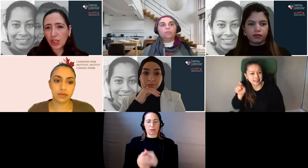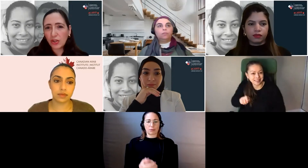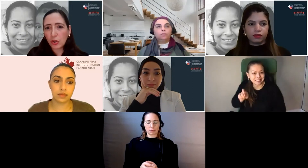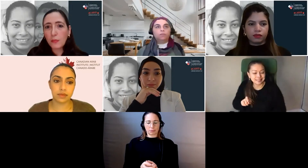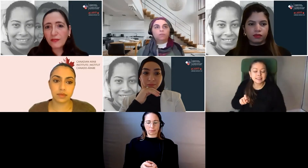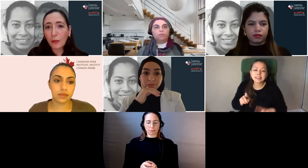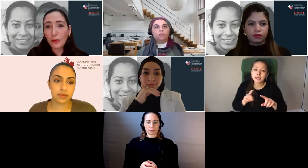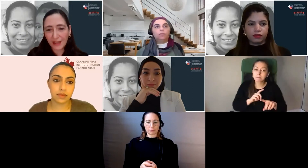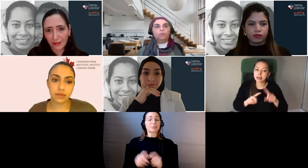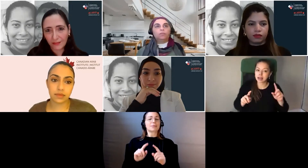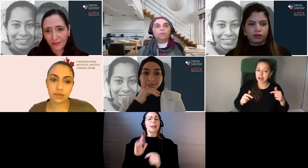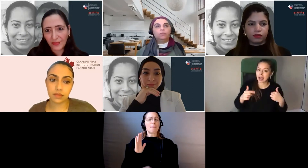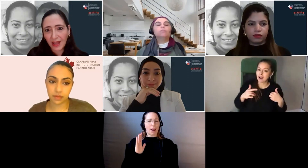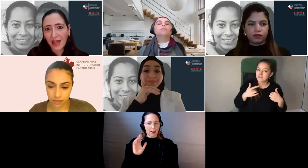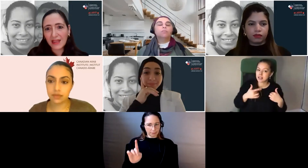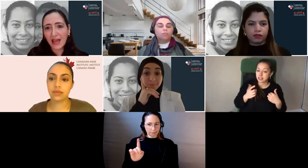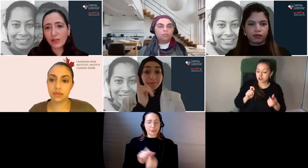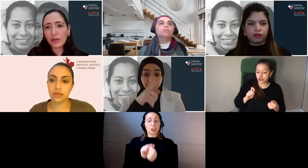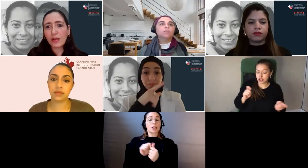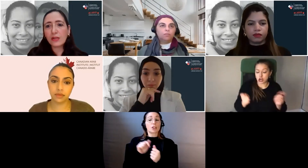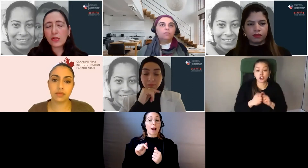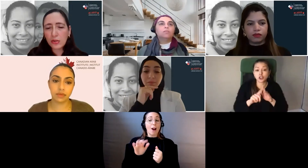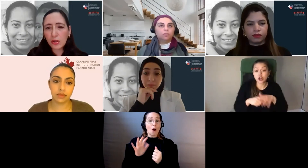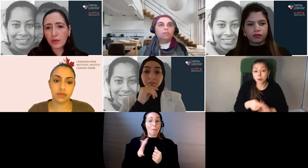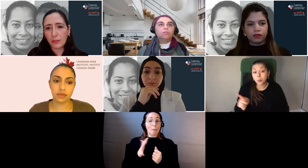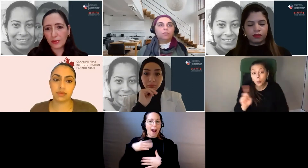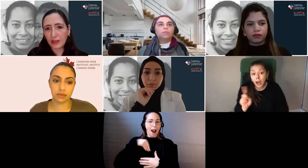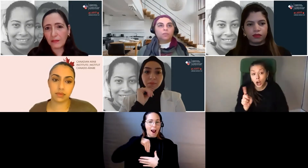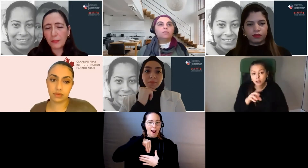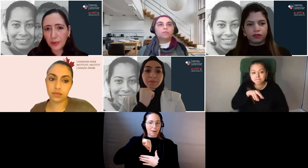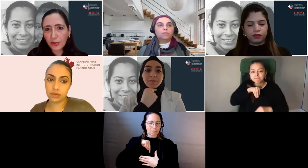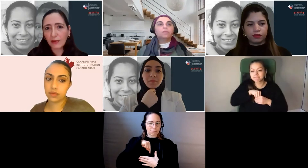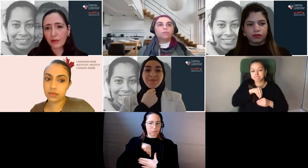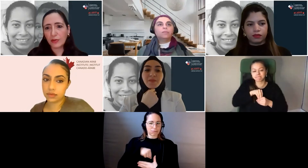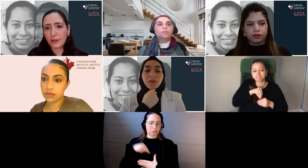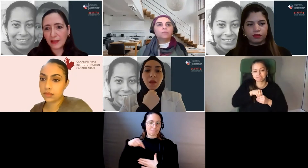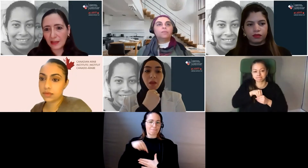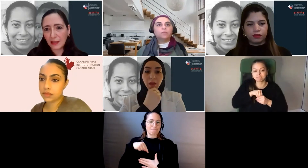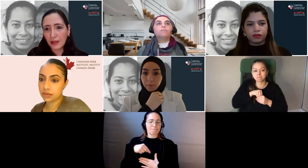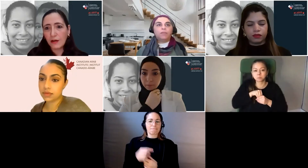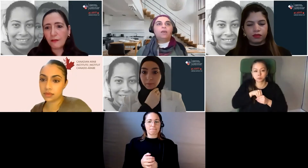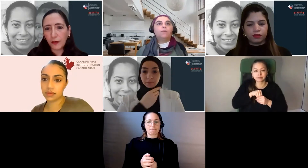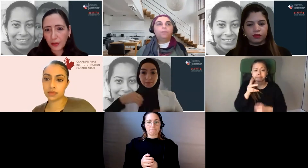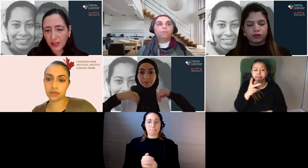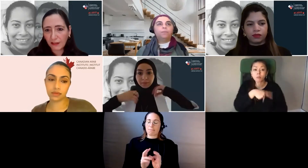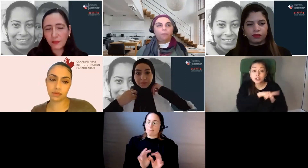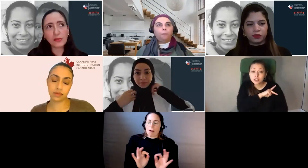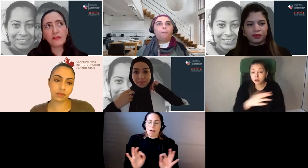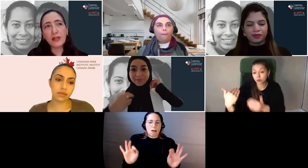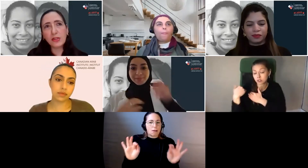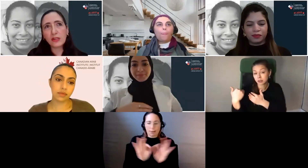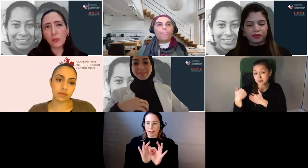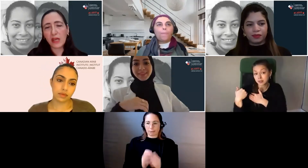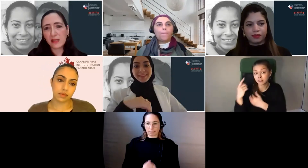that change comes from within, and that's so important. Personal responsibility for ourselves,